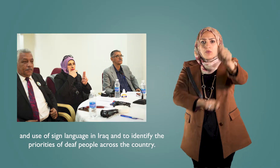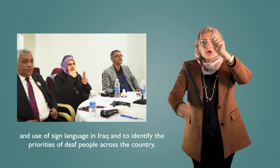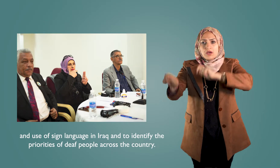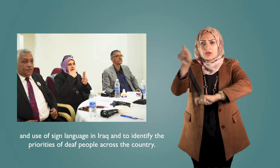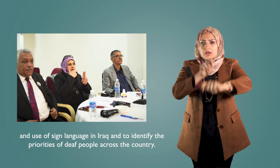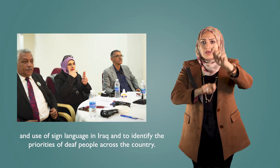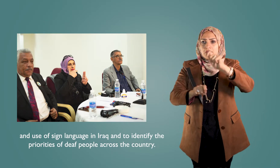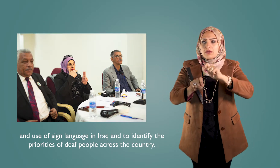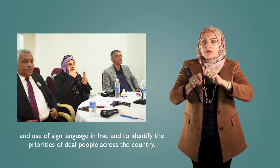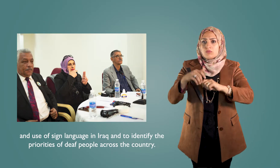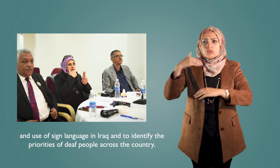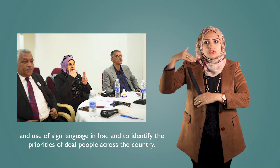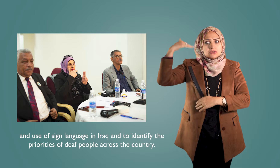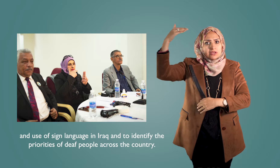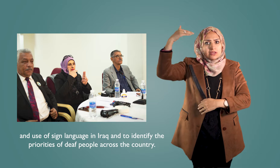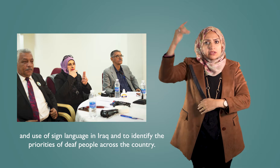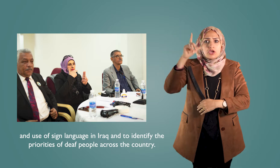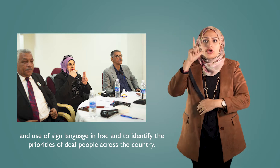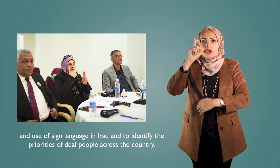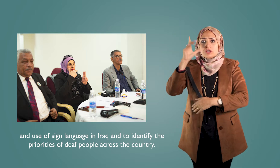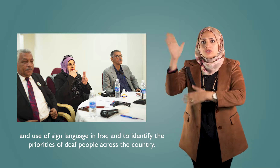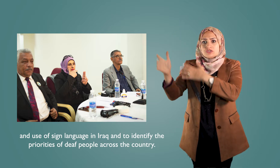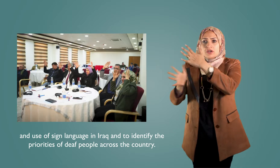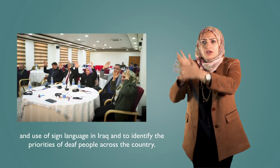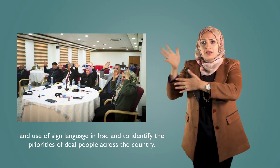of deaf people across the country.